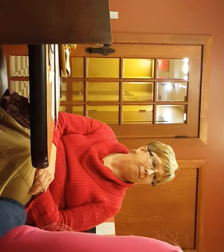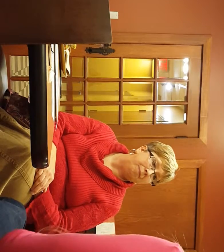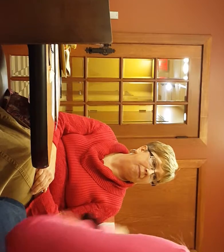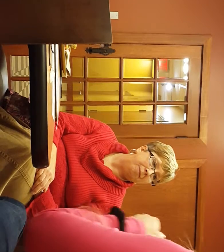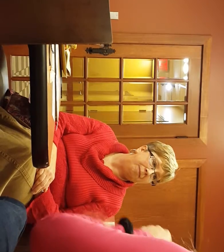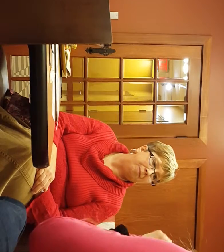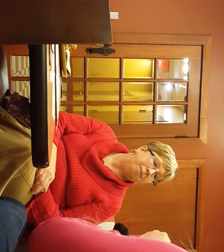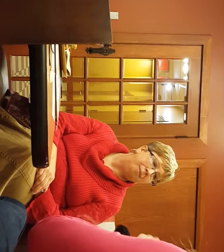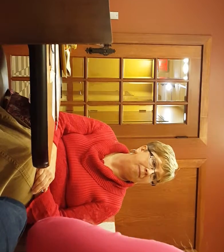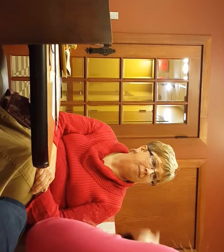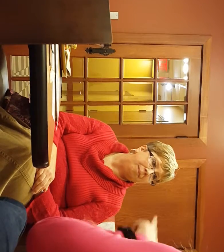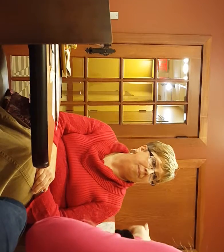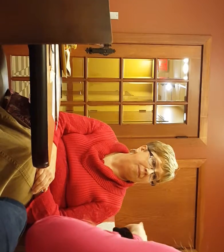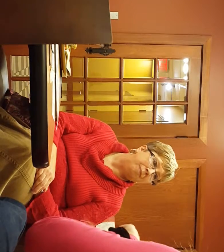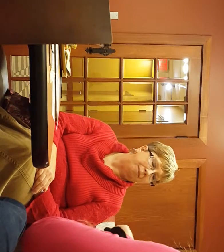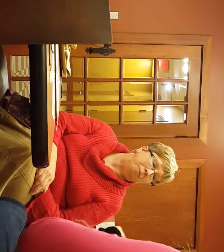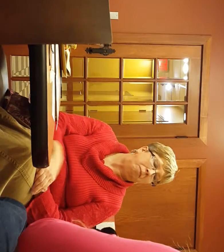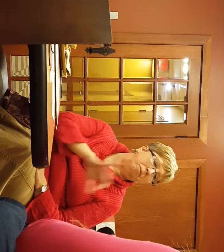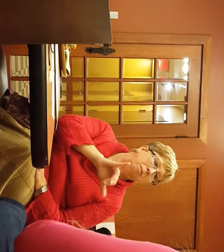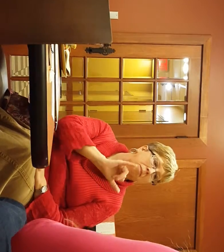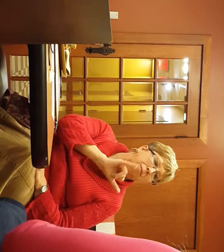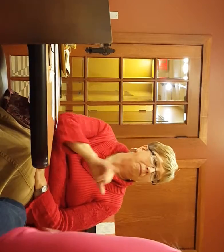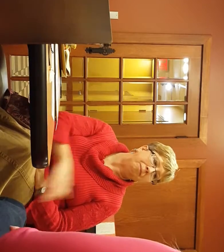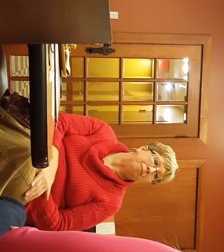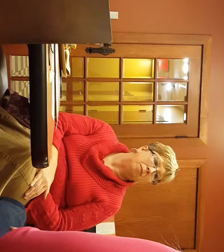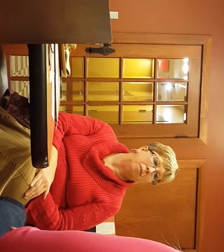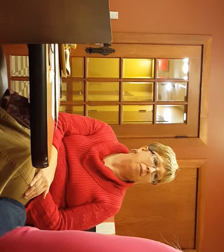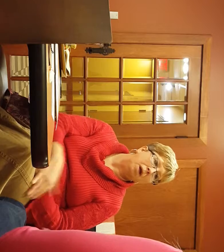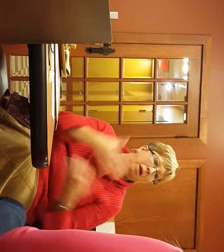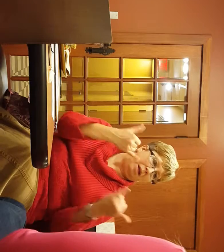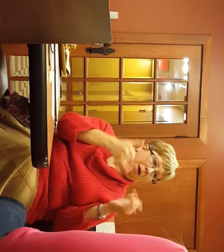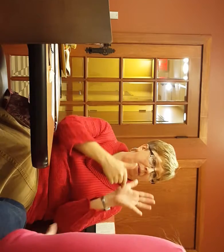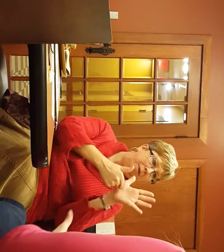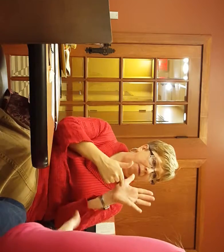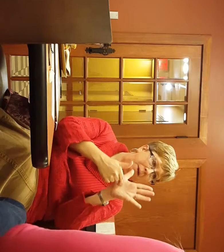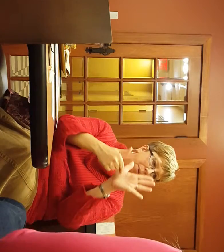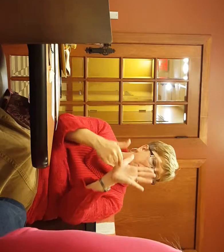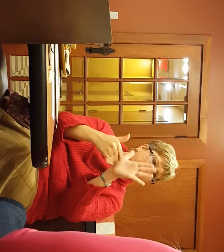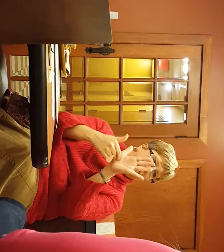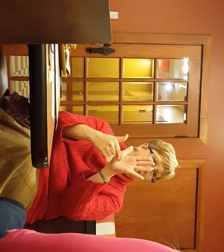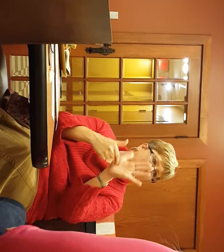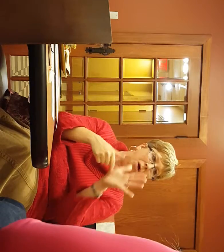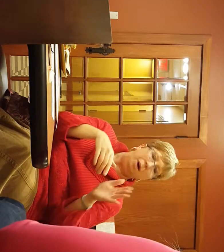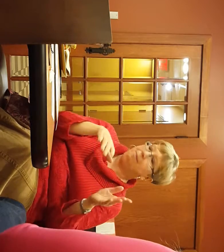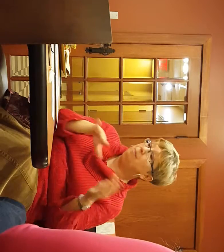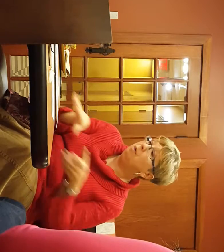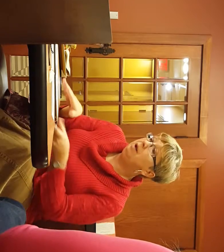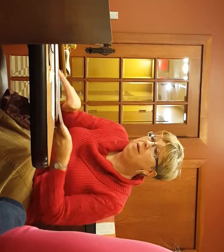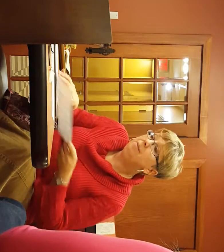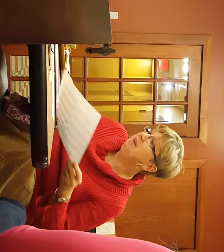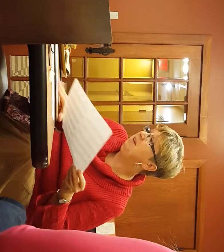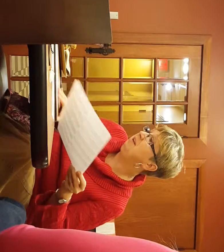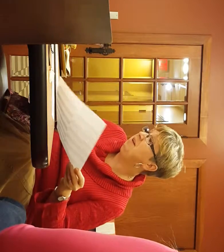a few things on here, and I'm just going to use them as examples to show you. We're going to go over like RC. We used to say, I diffuse RC to help with my